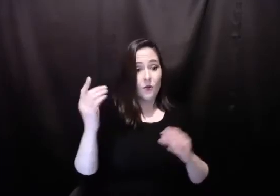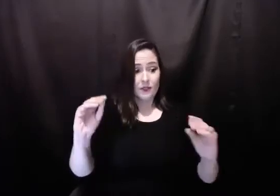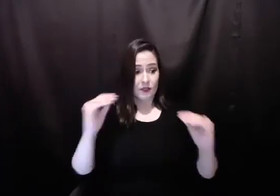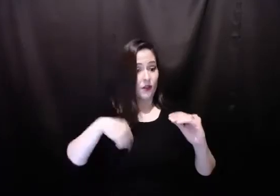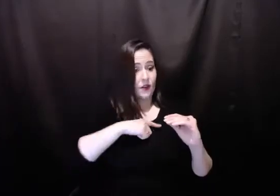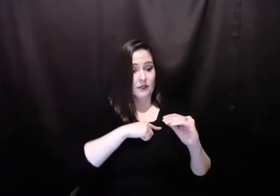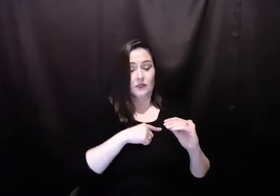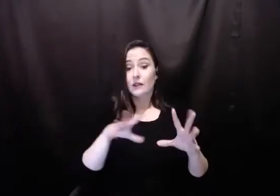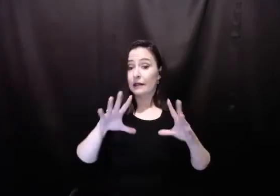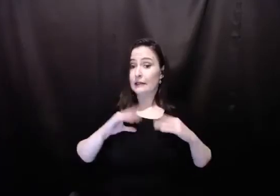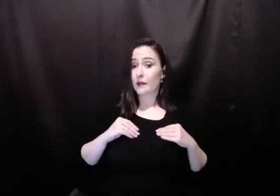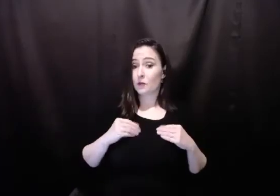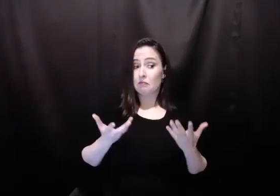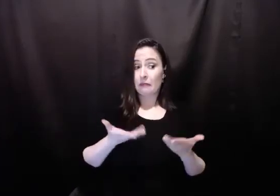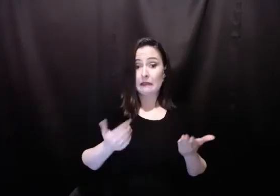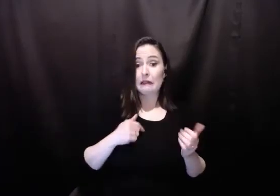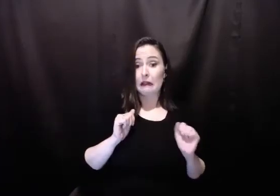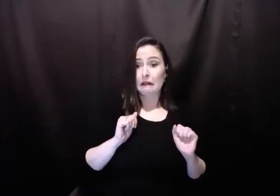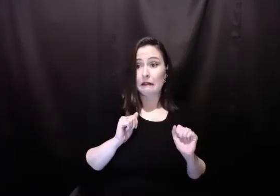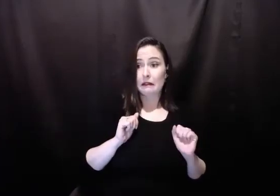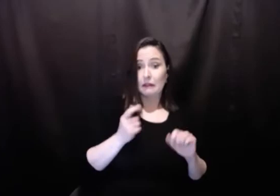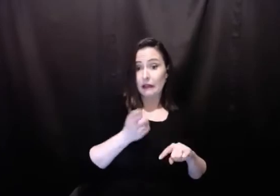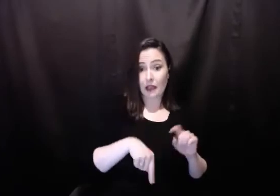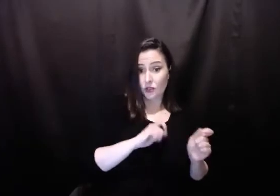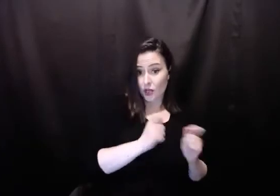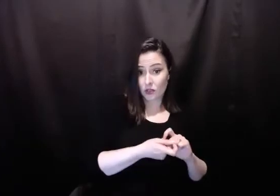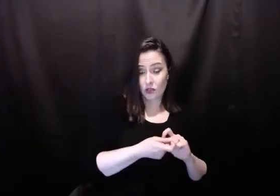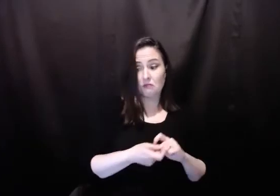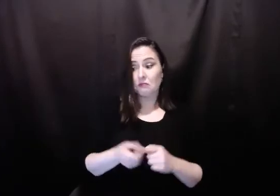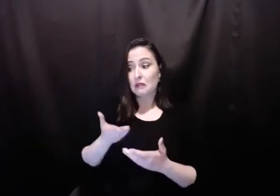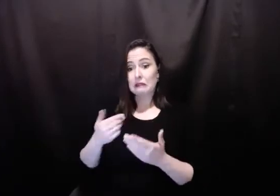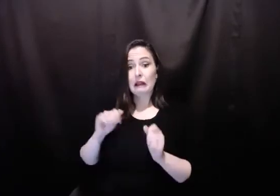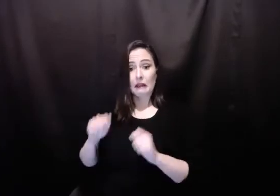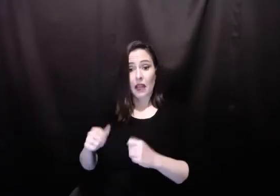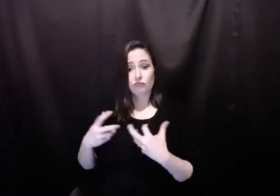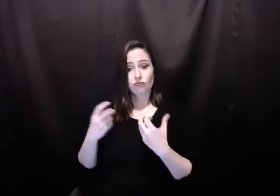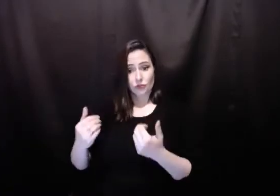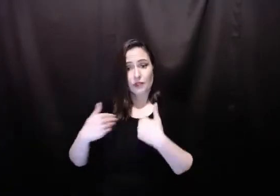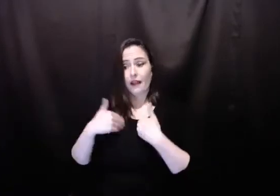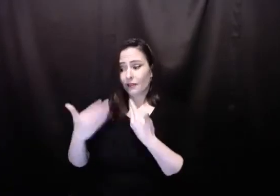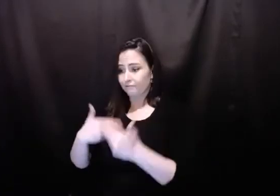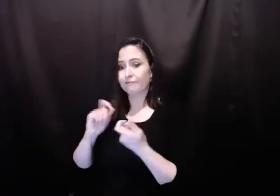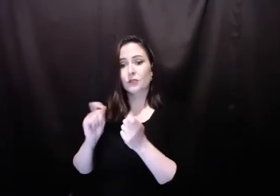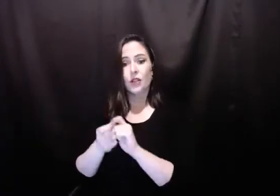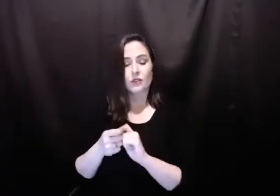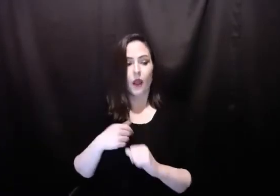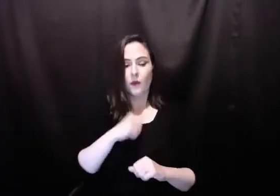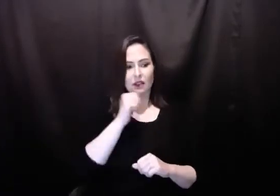my kids, yelling at my kids. No, the courts really did for me what, the courts handed